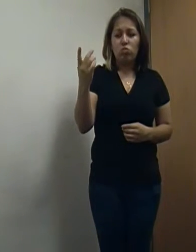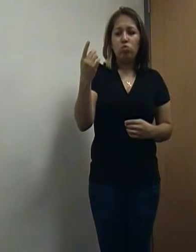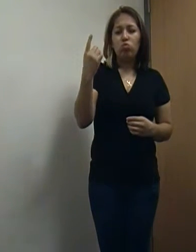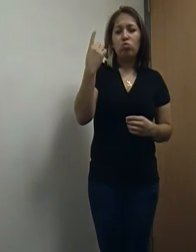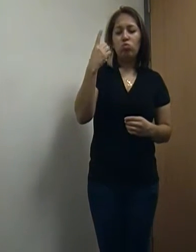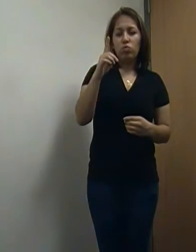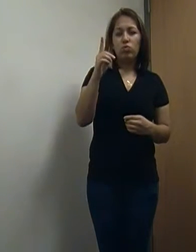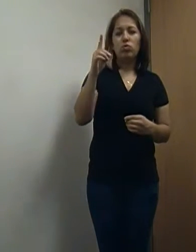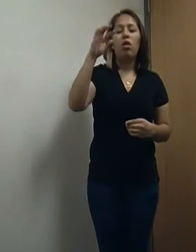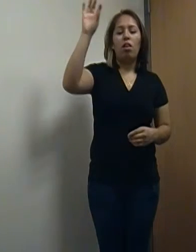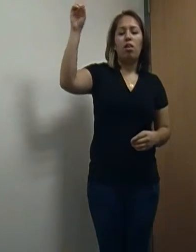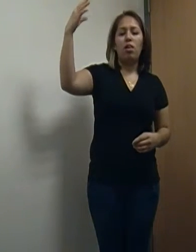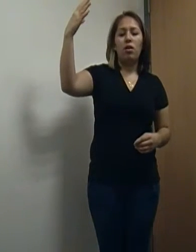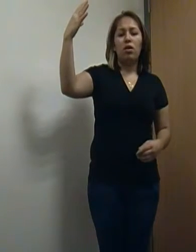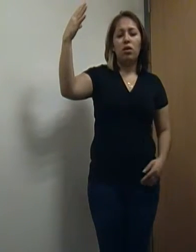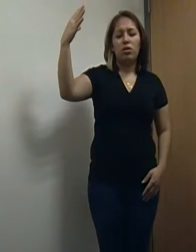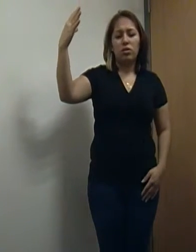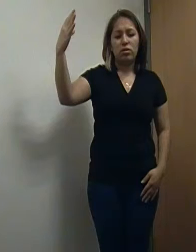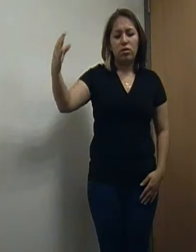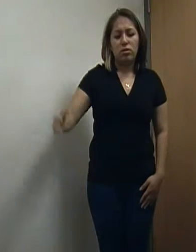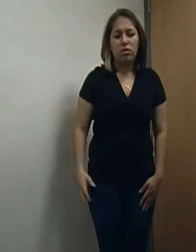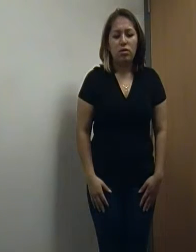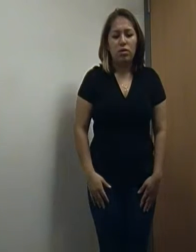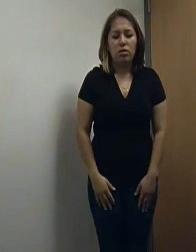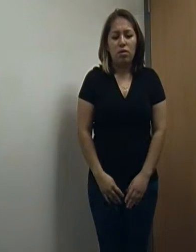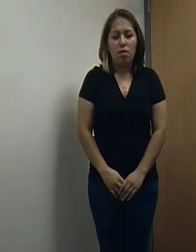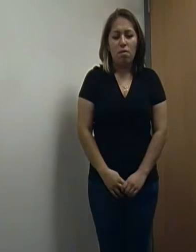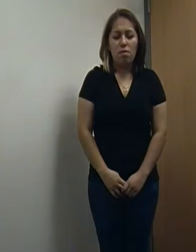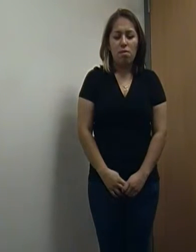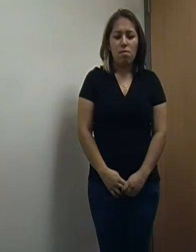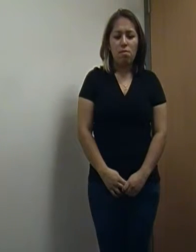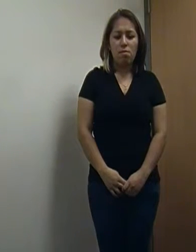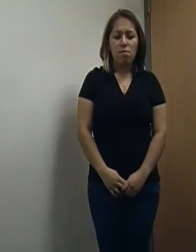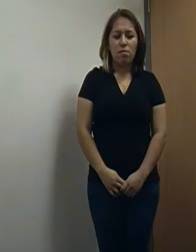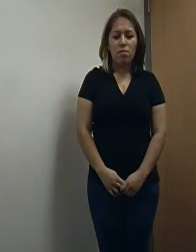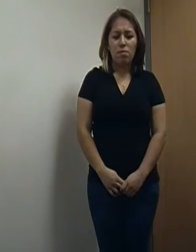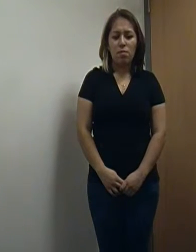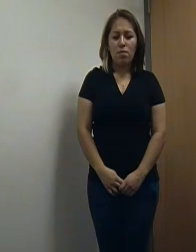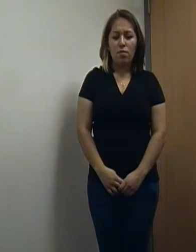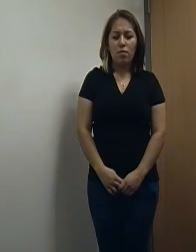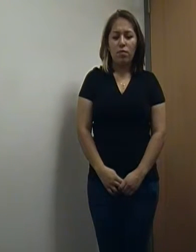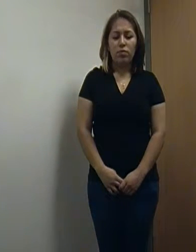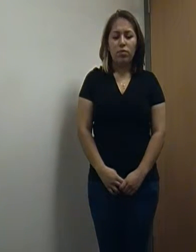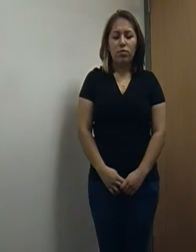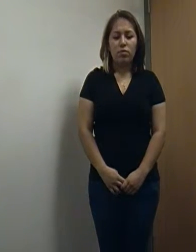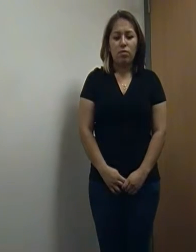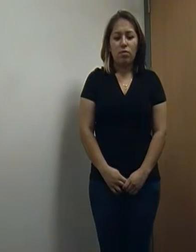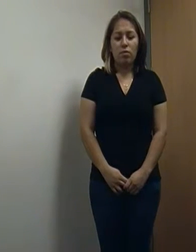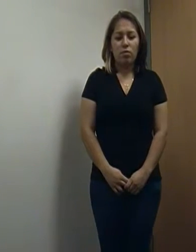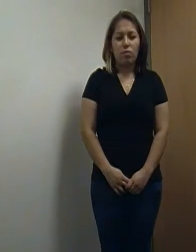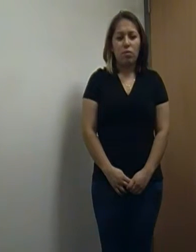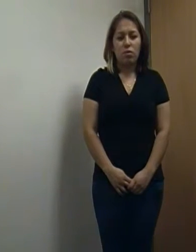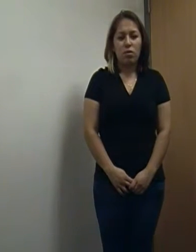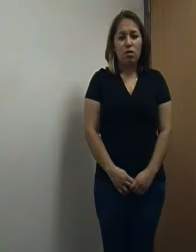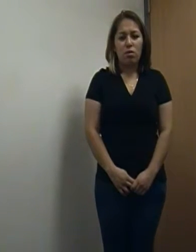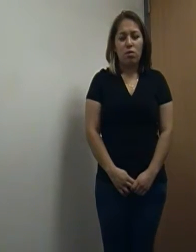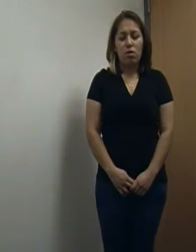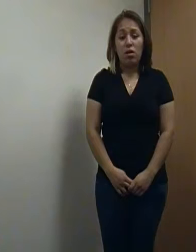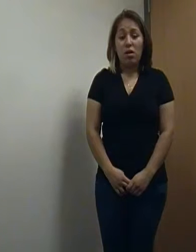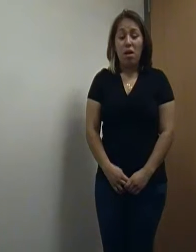In the bedroom we had beautiful pottery jug and water, a water jug to wash with instead of